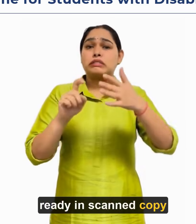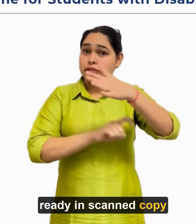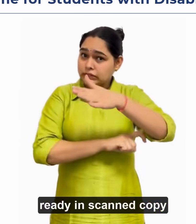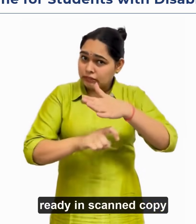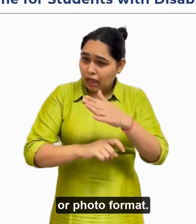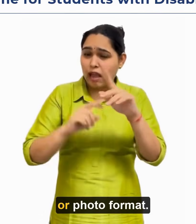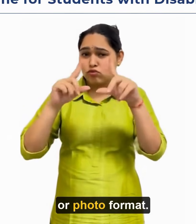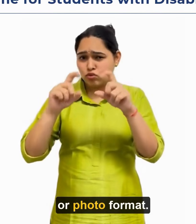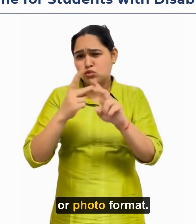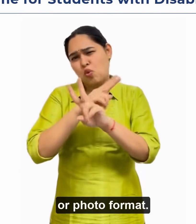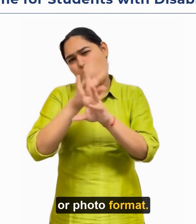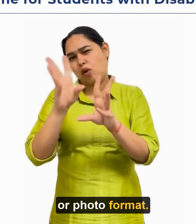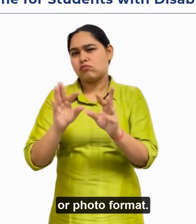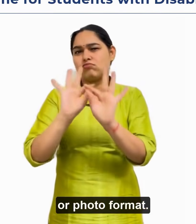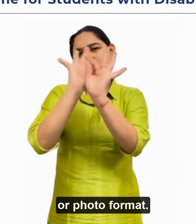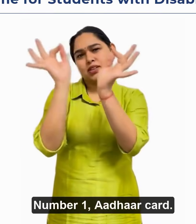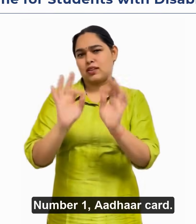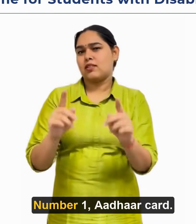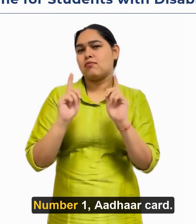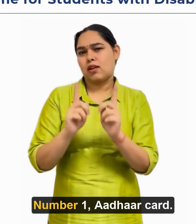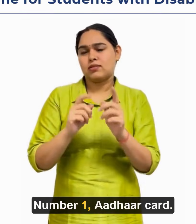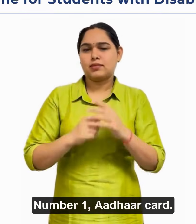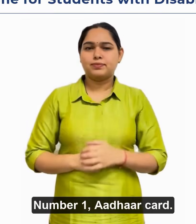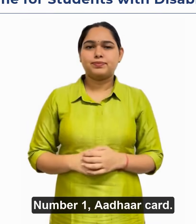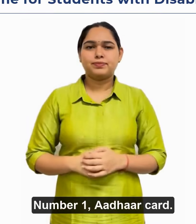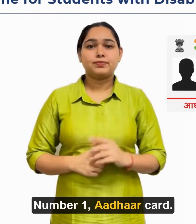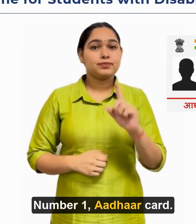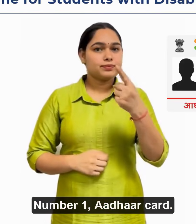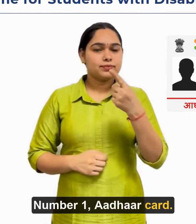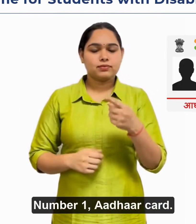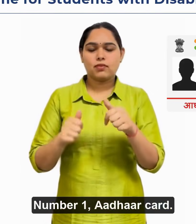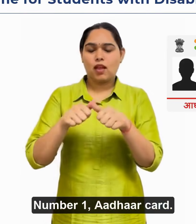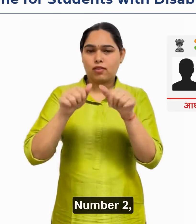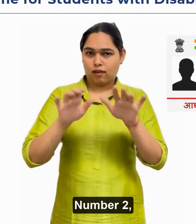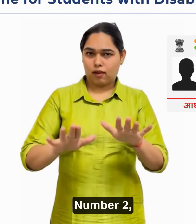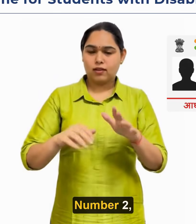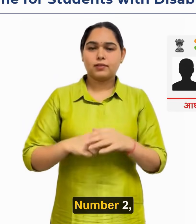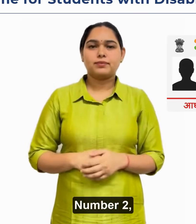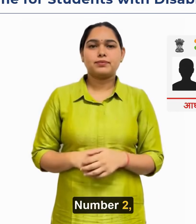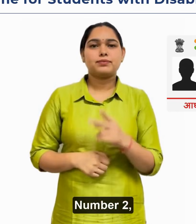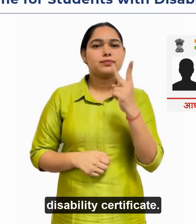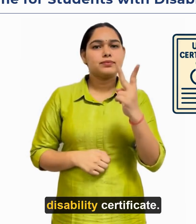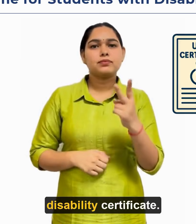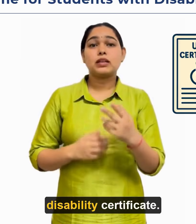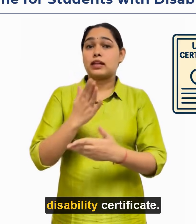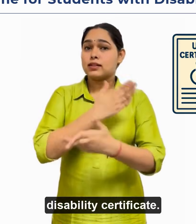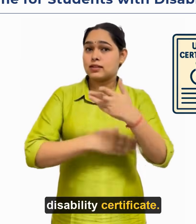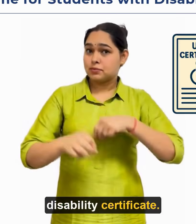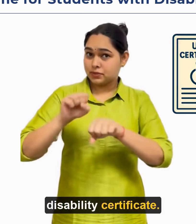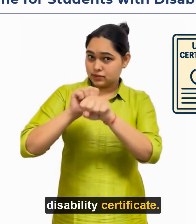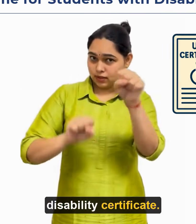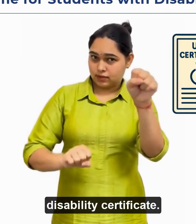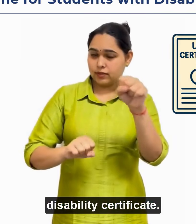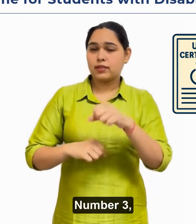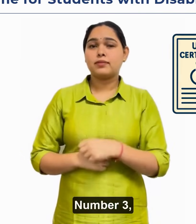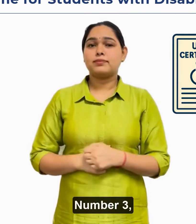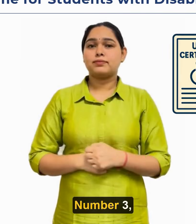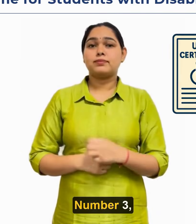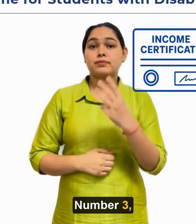copy or photo format. Number 1, Aadhaar card. Number 2, disability certificate. Number